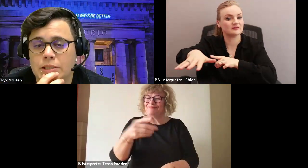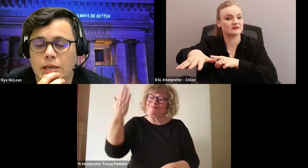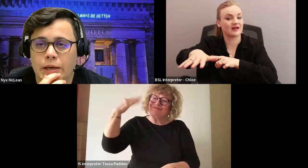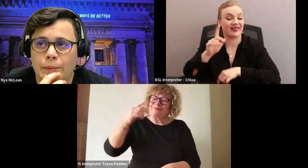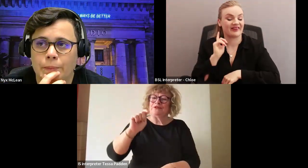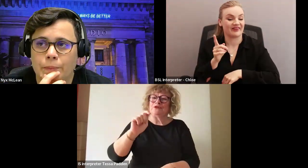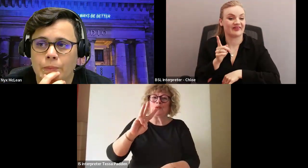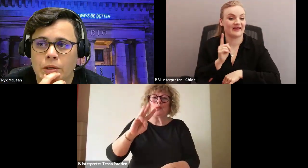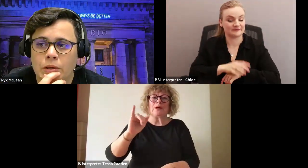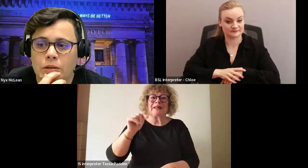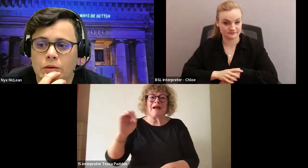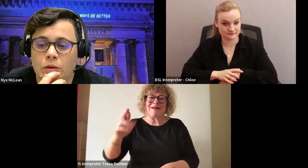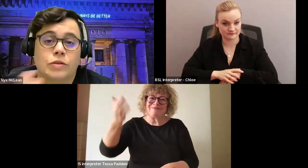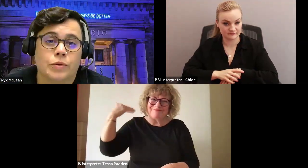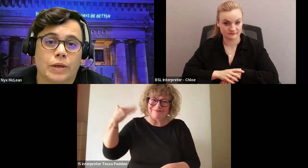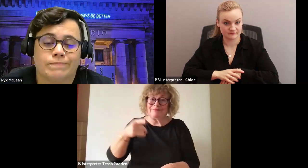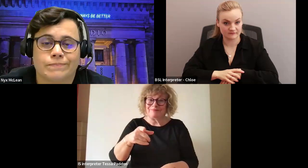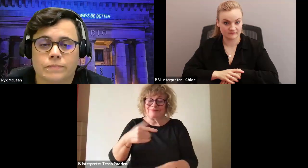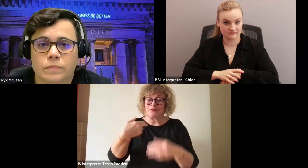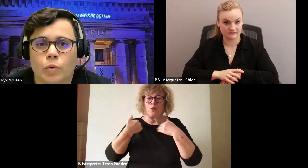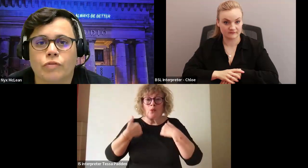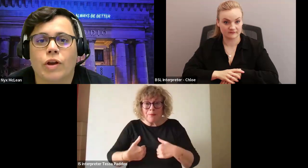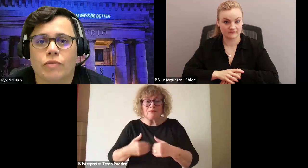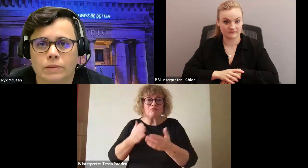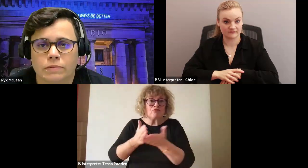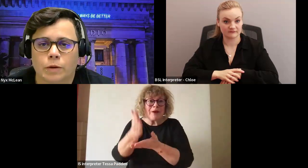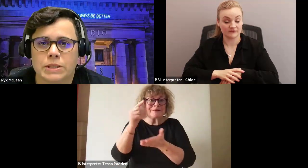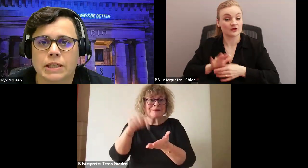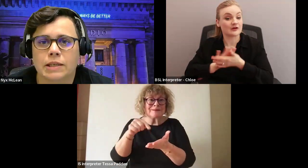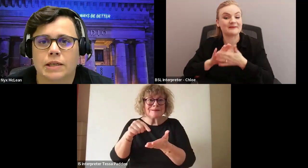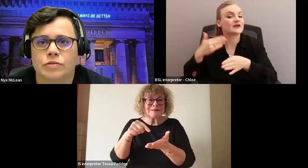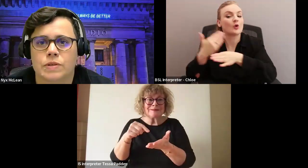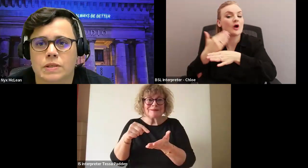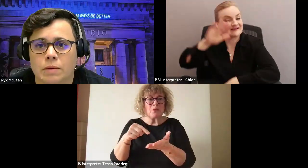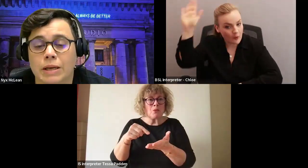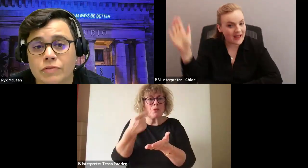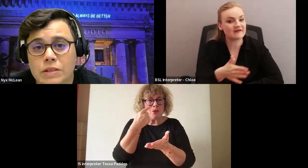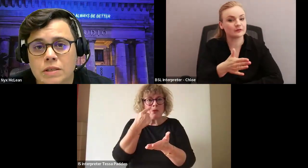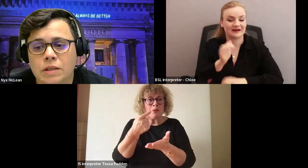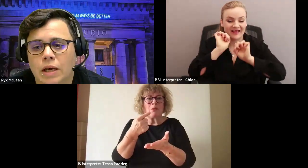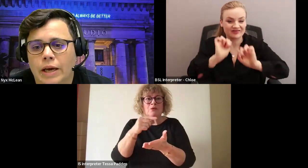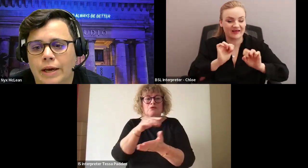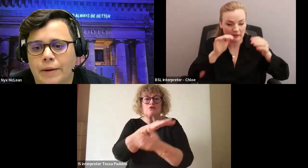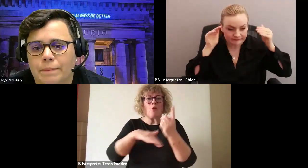that space, not doing work for everyone. There are particular interests that